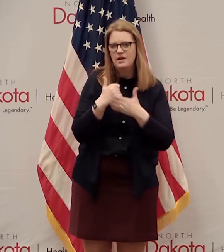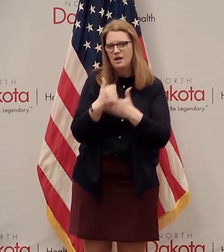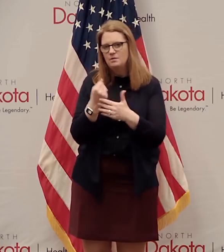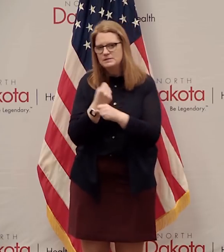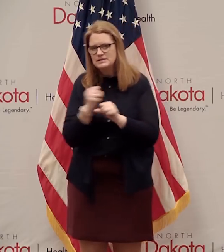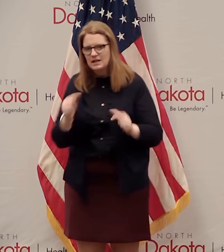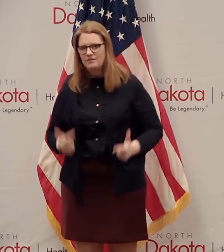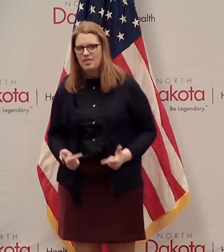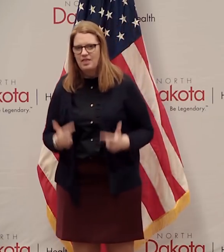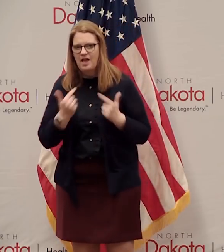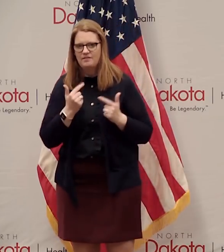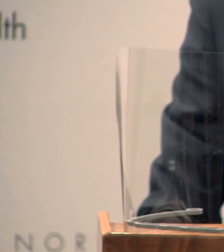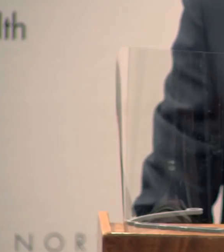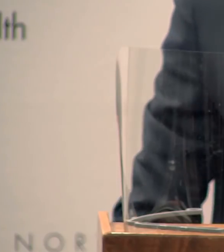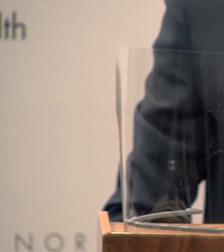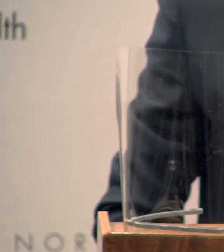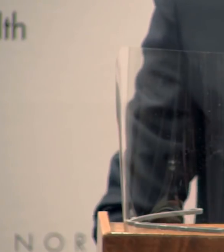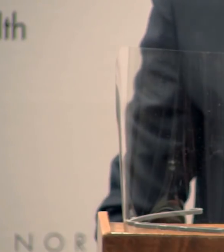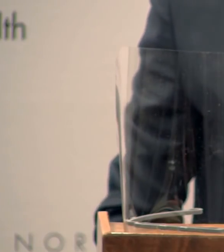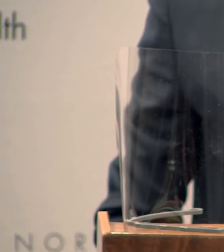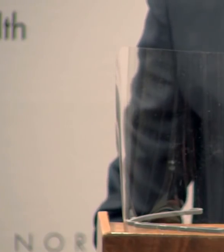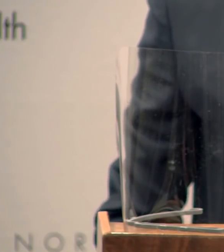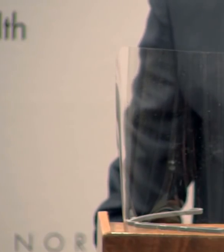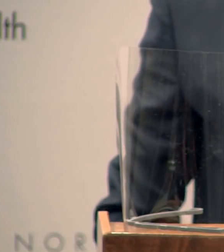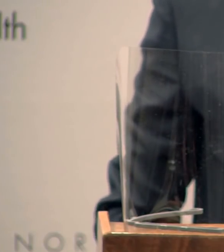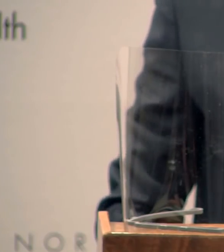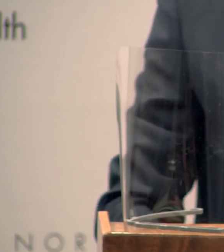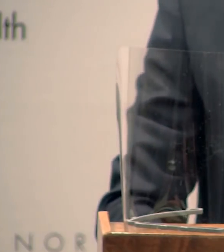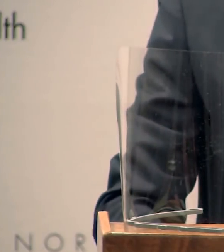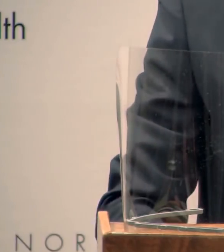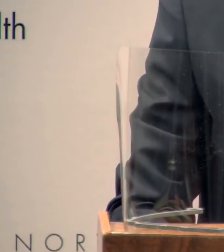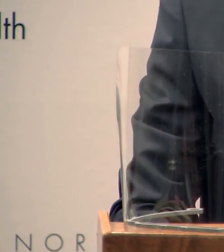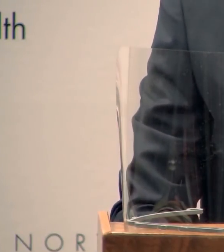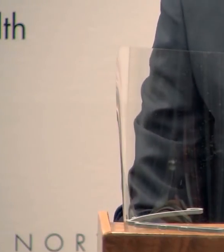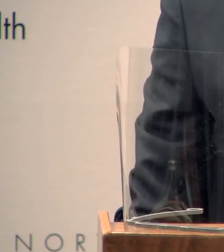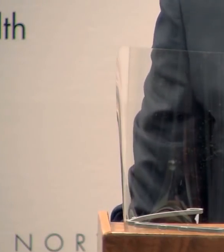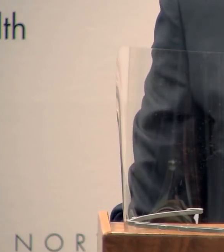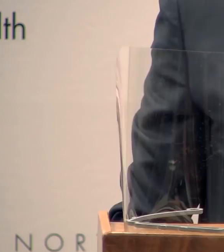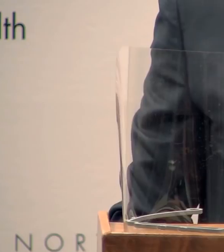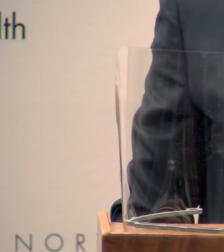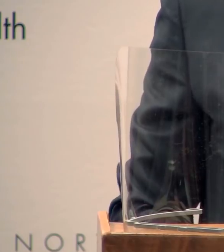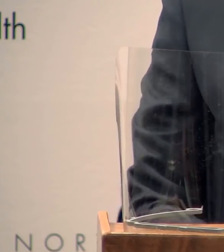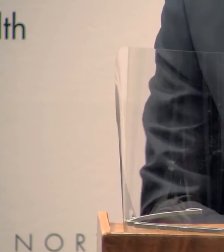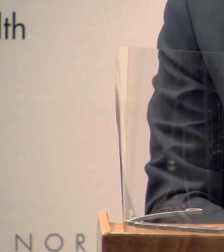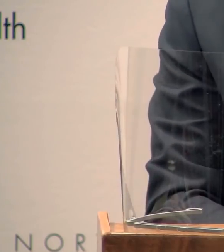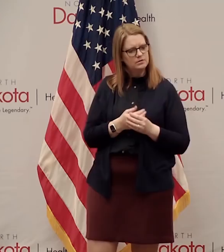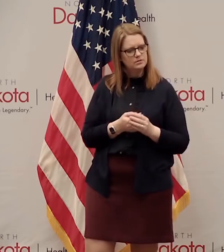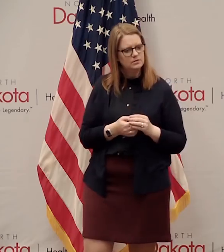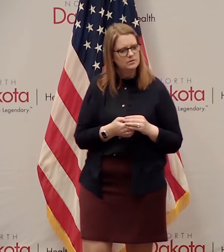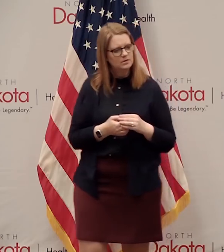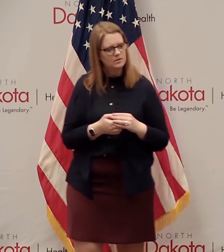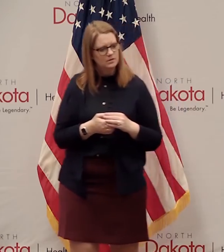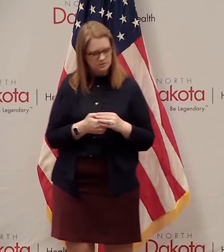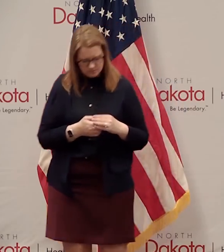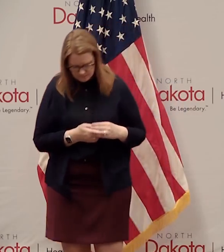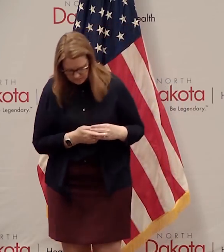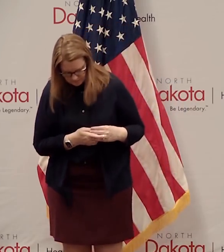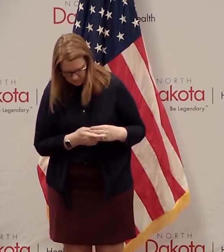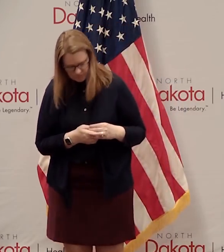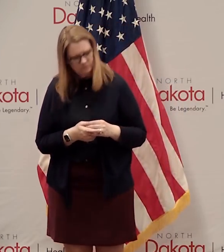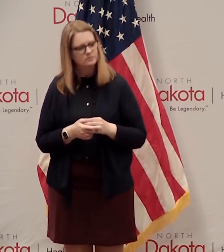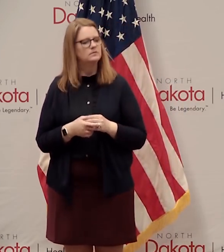So go team, go North Dakota. In closing, for gratitude, I want to close where I began, which